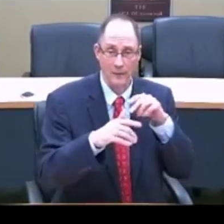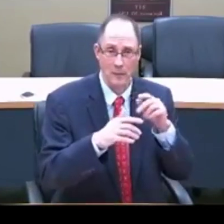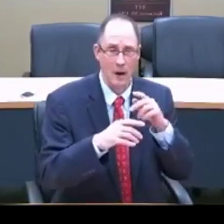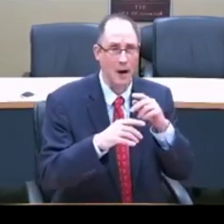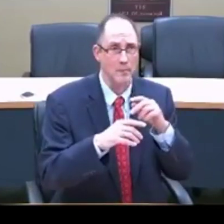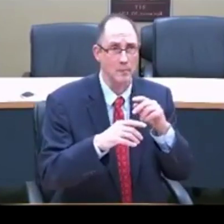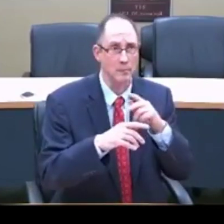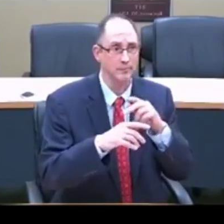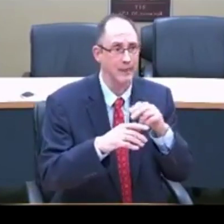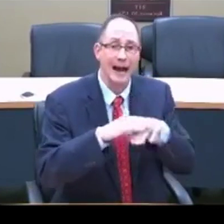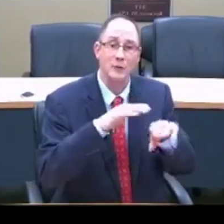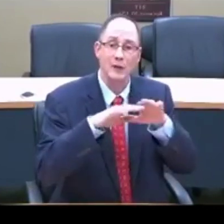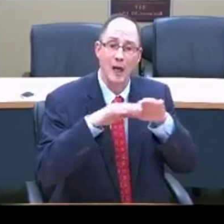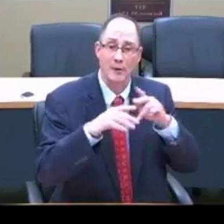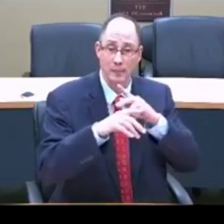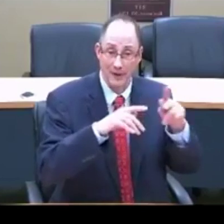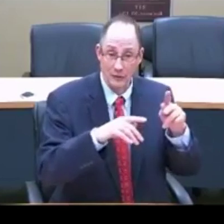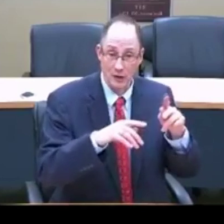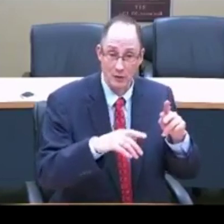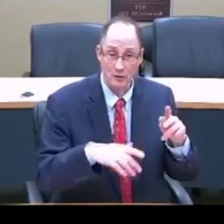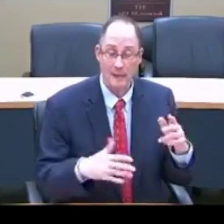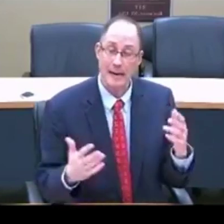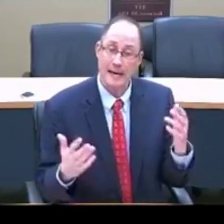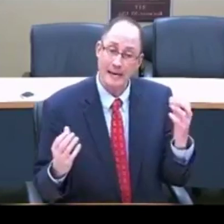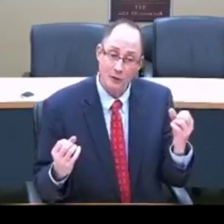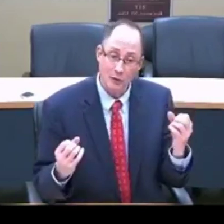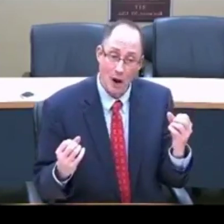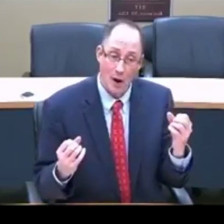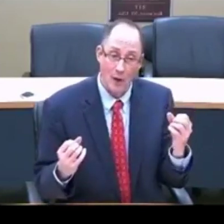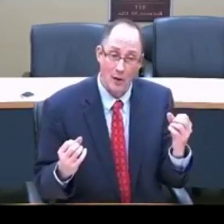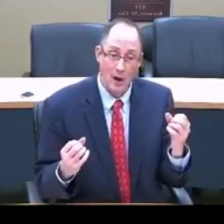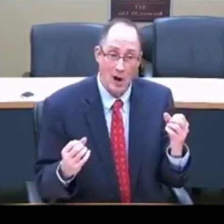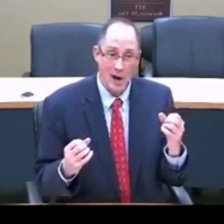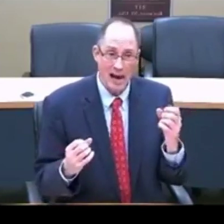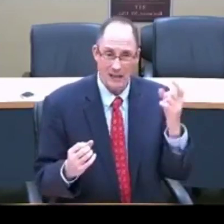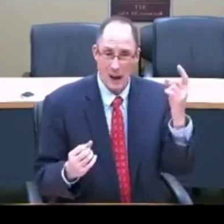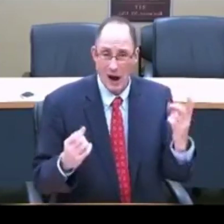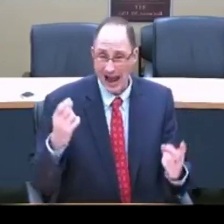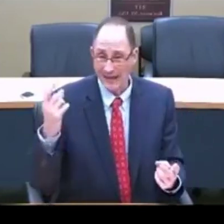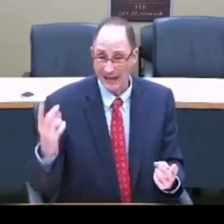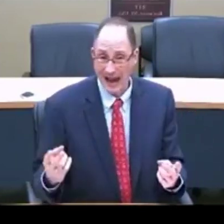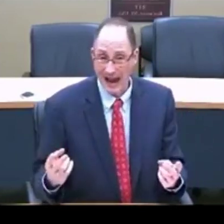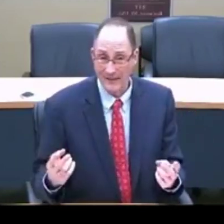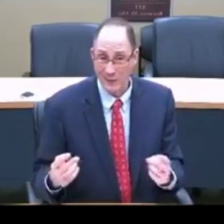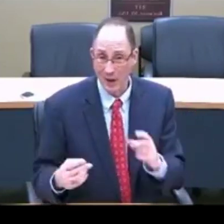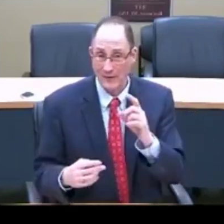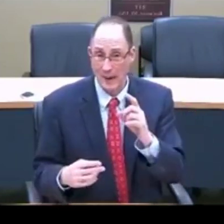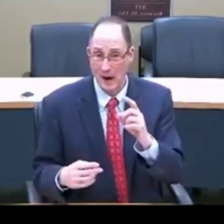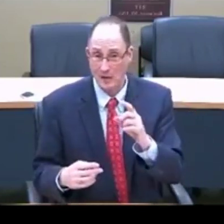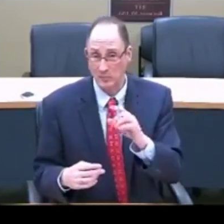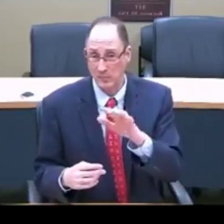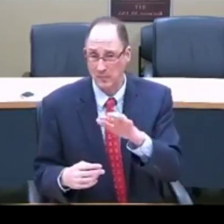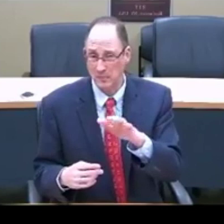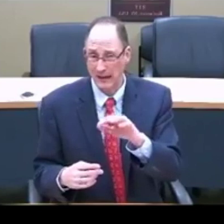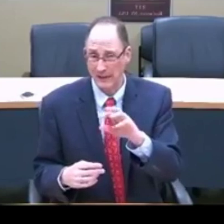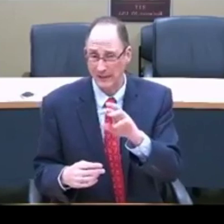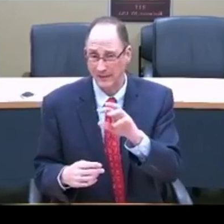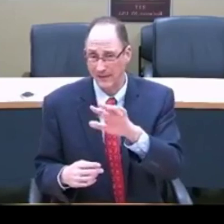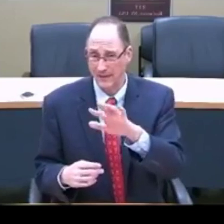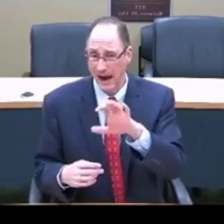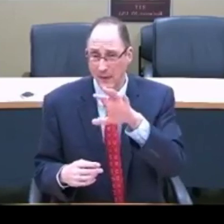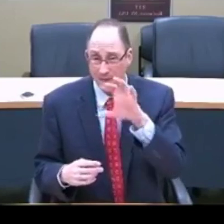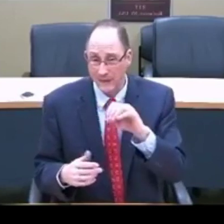entry-level professionals. So, it's about half and half. We have about maybe